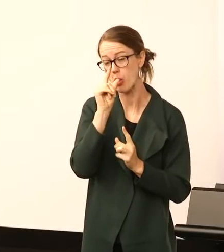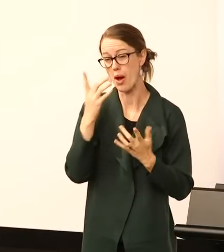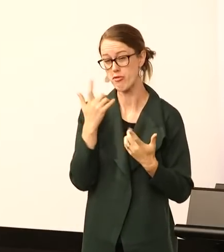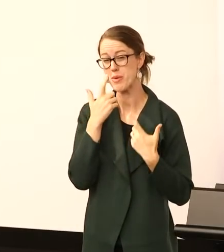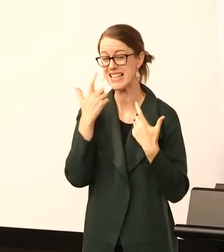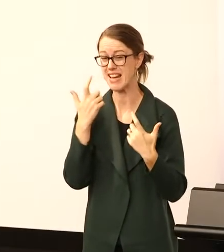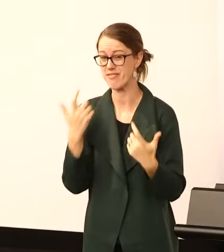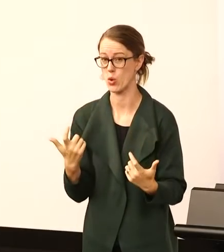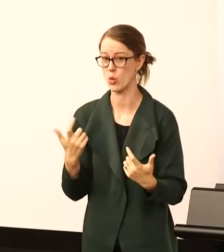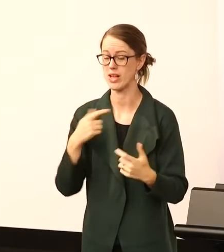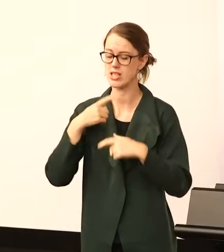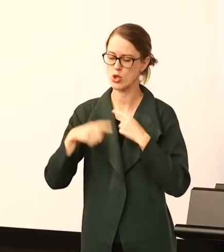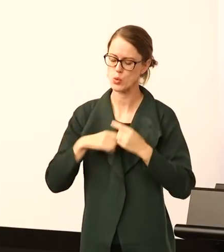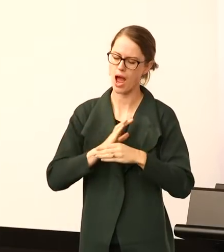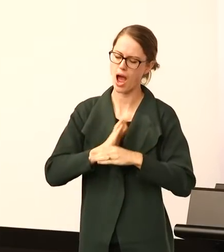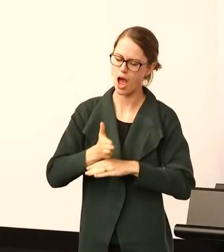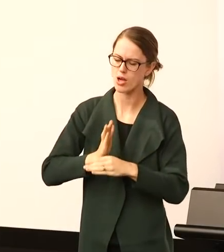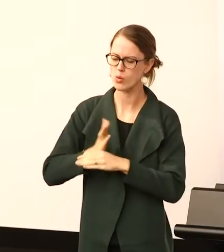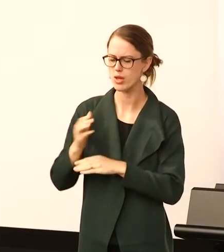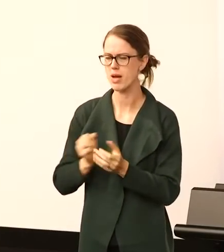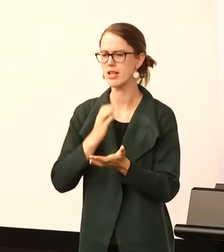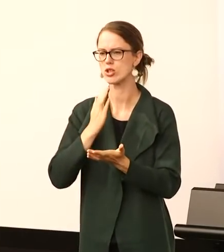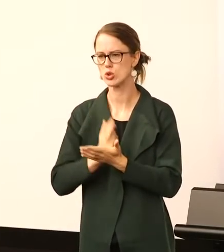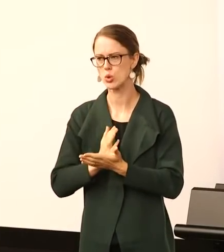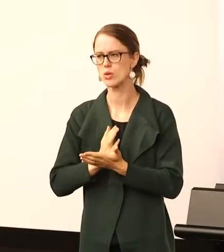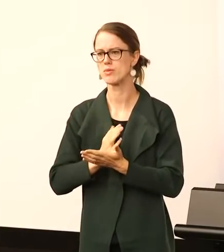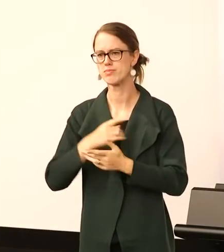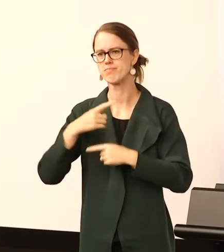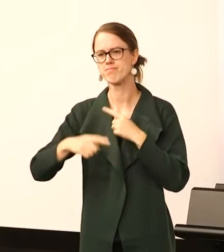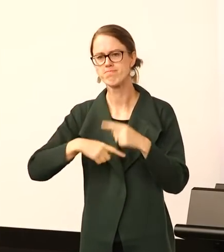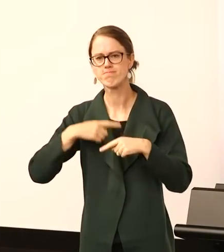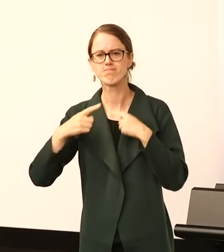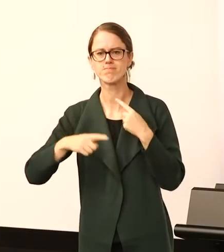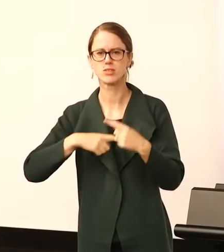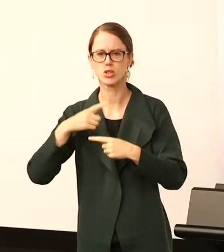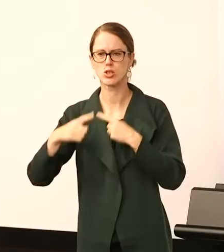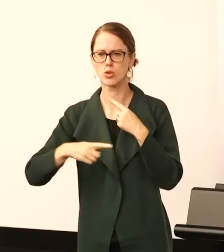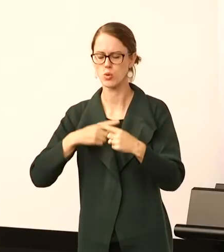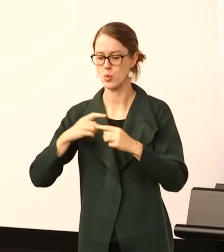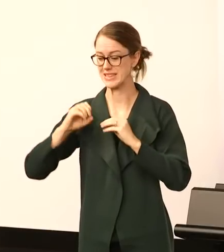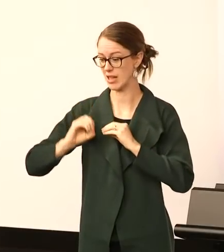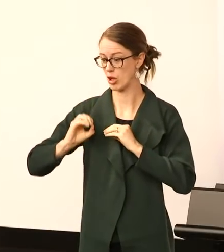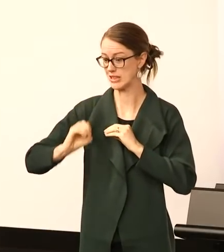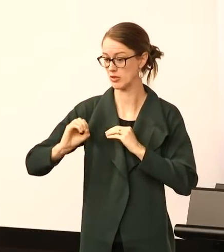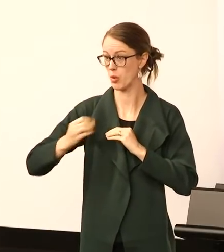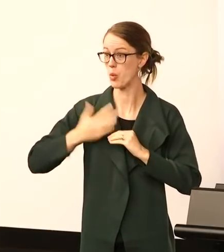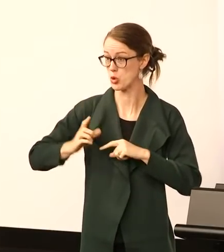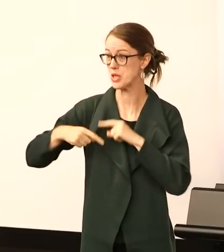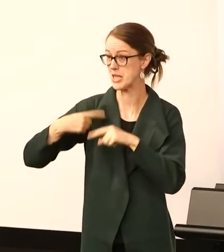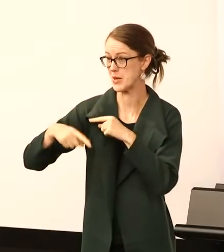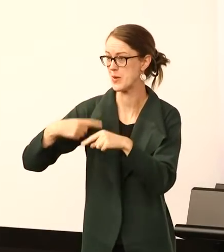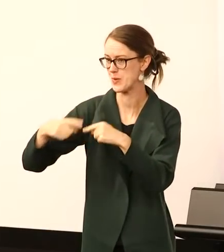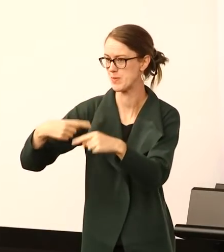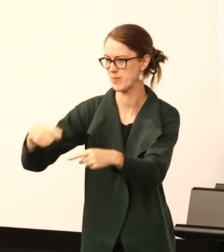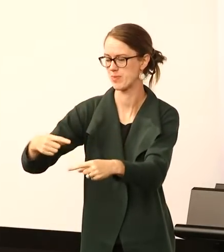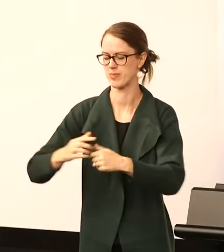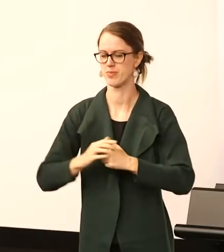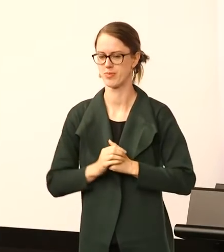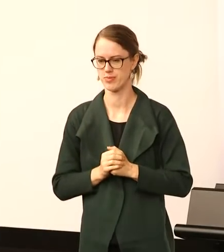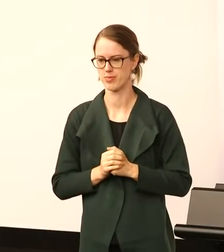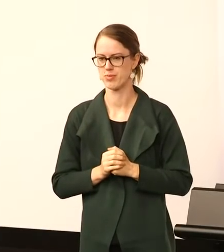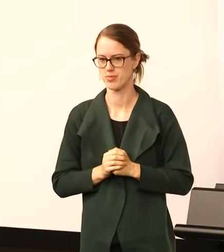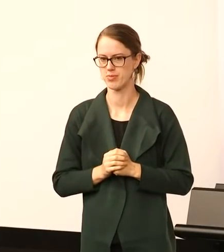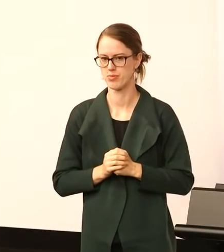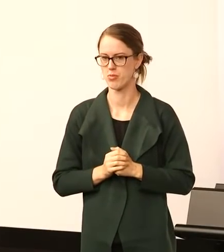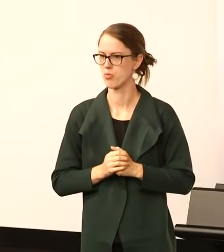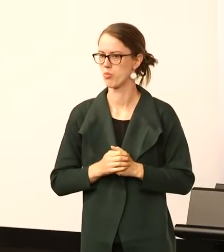So we need to continue the hard work we've all put in to ensure we continue and maintain our 0 cases, our ongoing downward trajectory, and that we